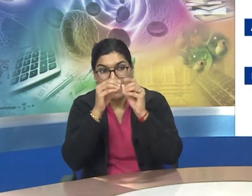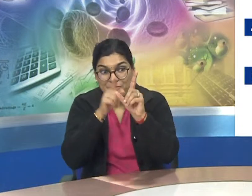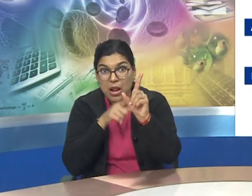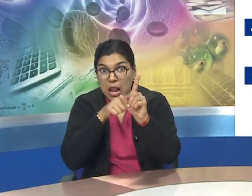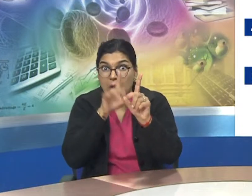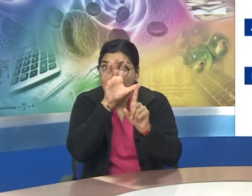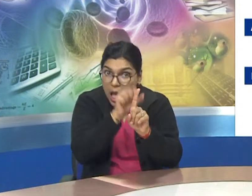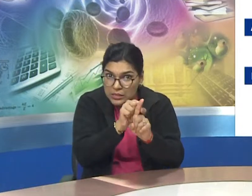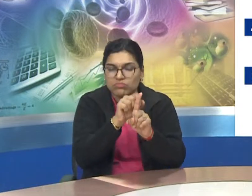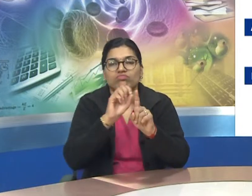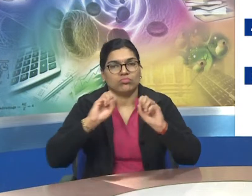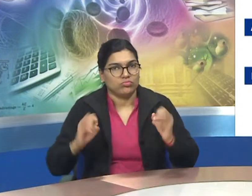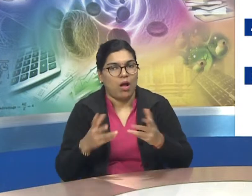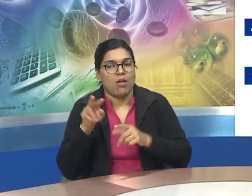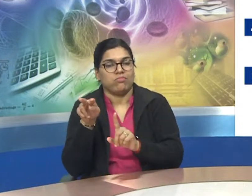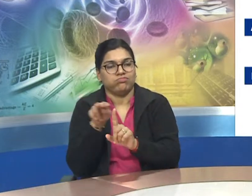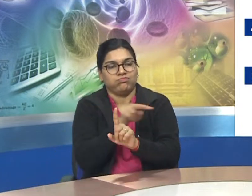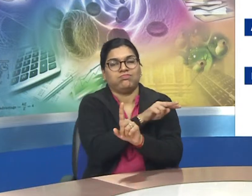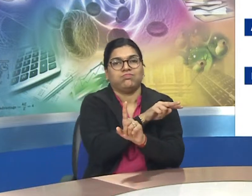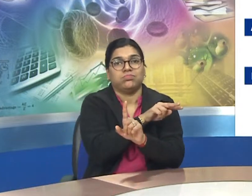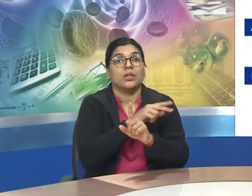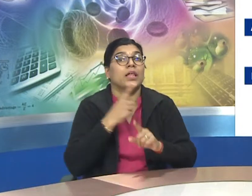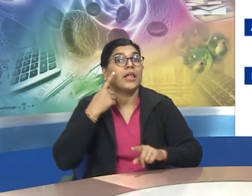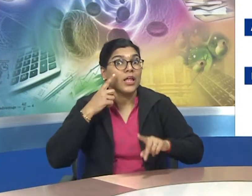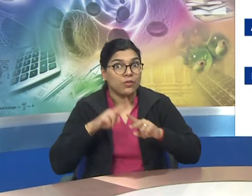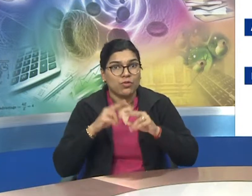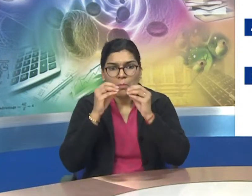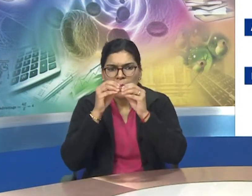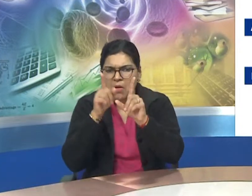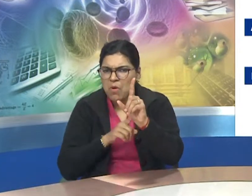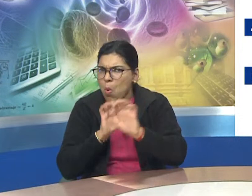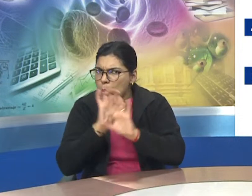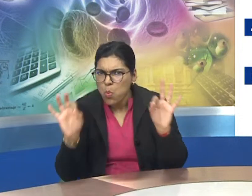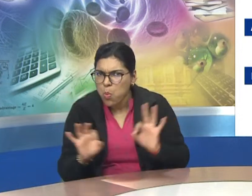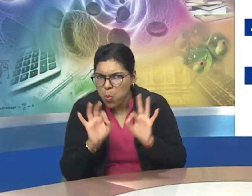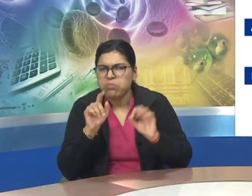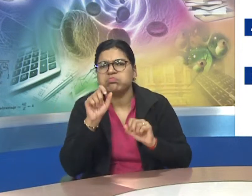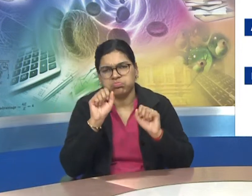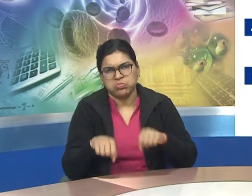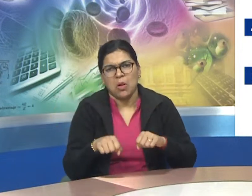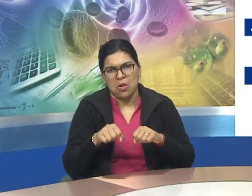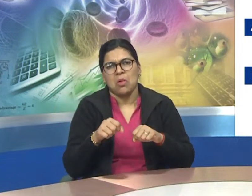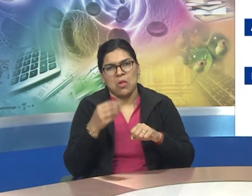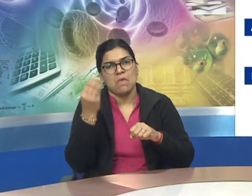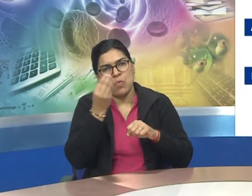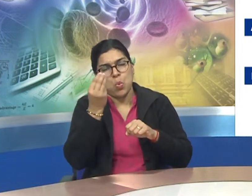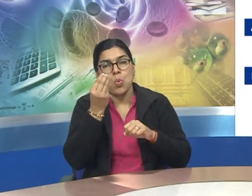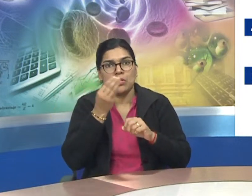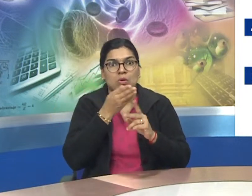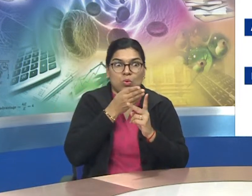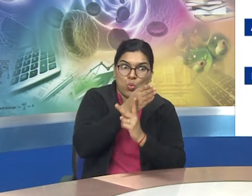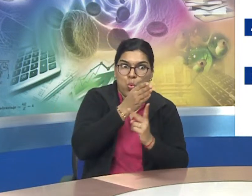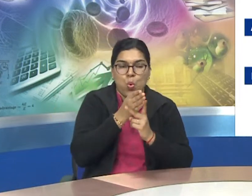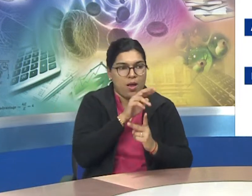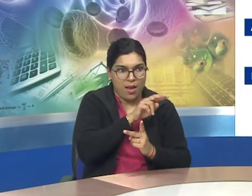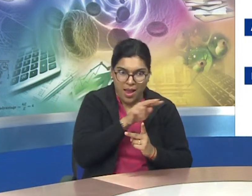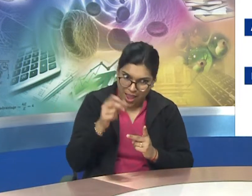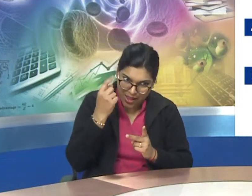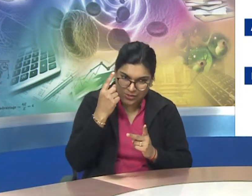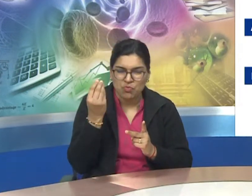Also, you can see the word by, because the subject becomes the agent now. So in this